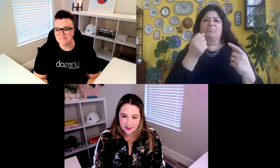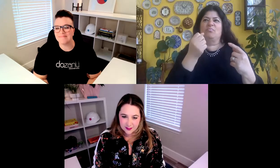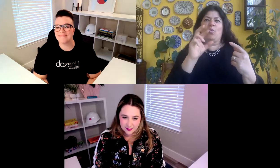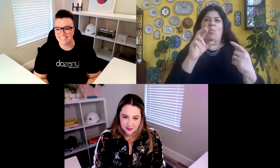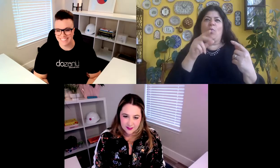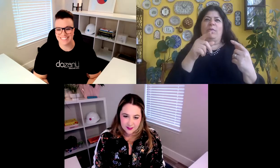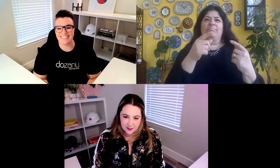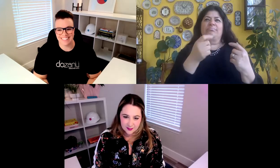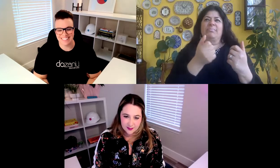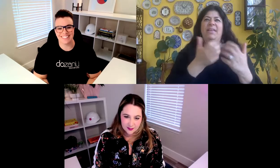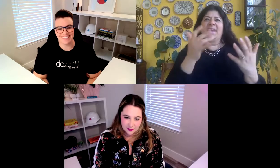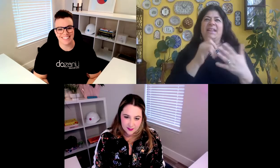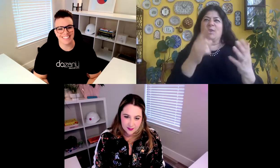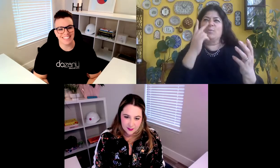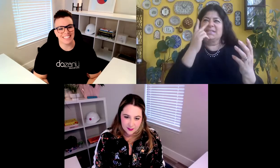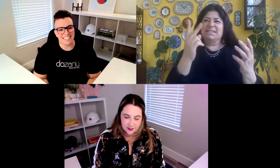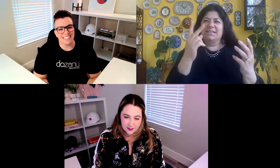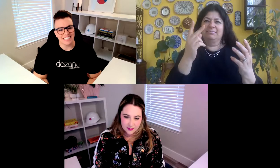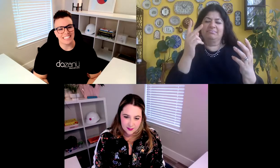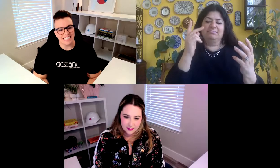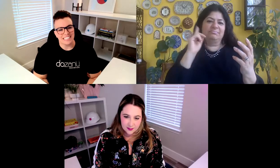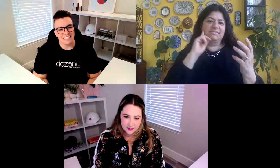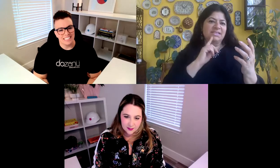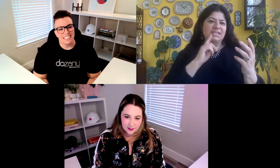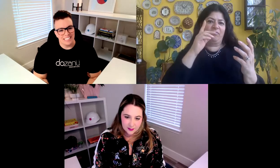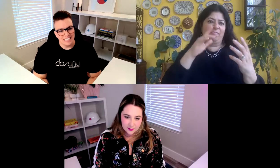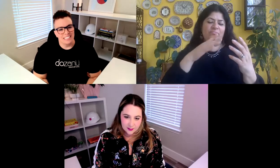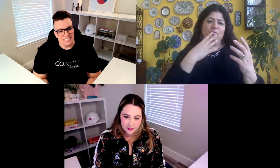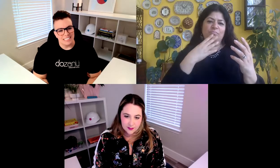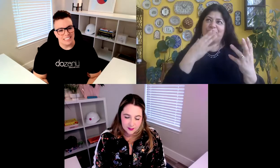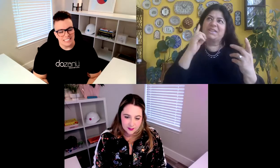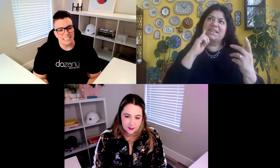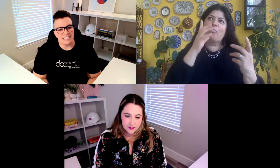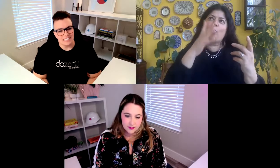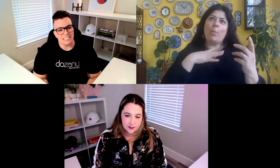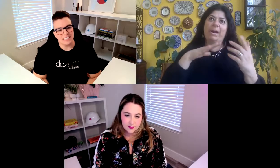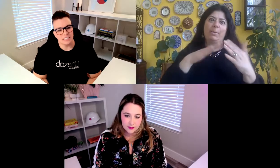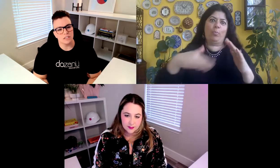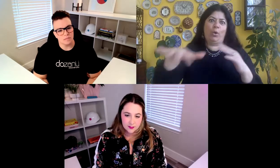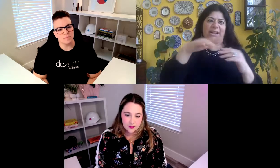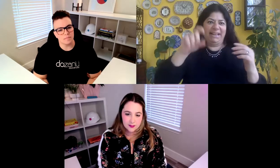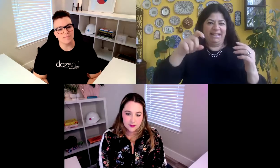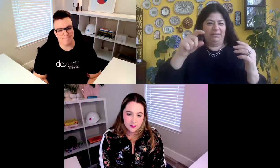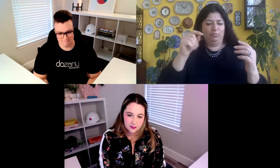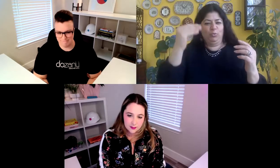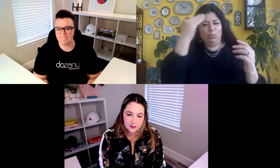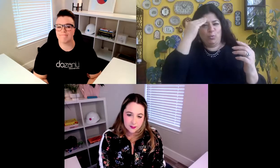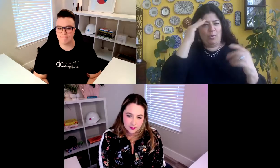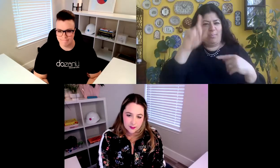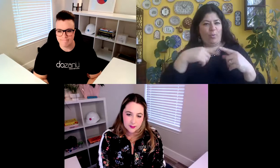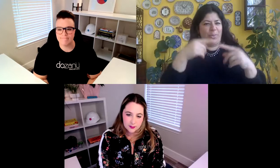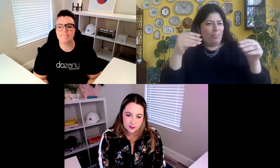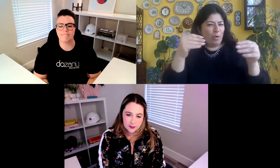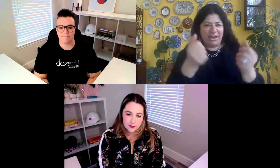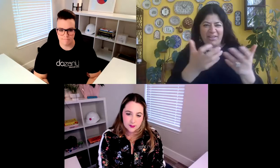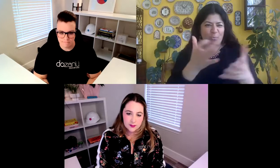or what is the most unique experience you've had, or anything that you see specifically about deaf